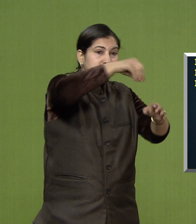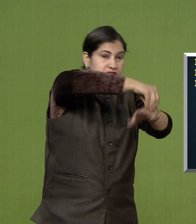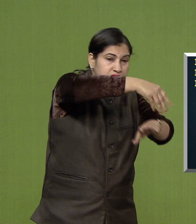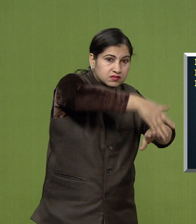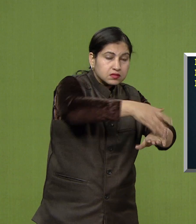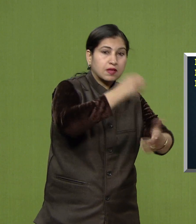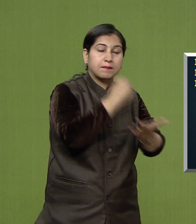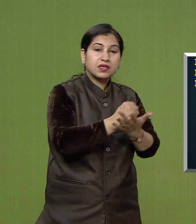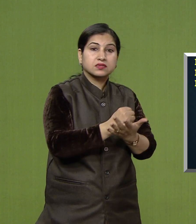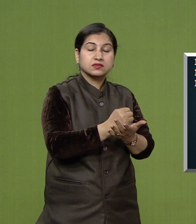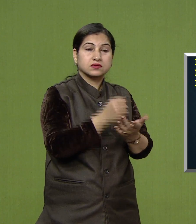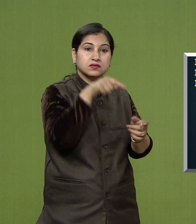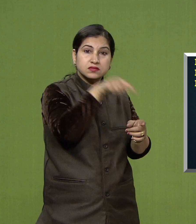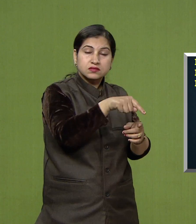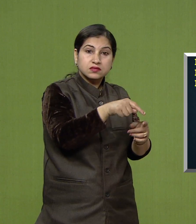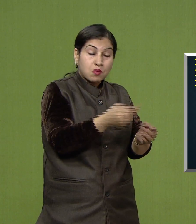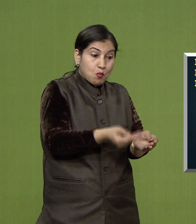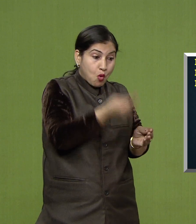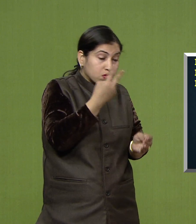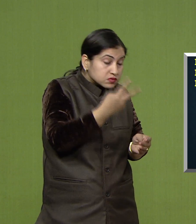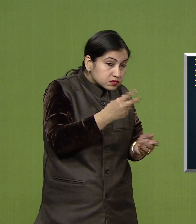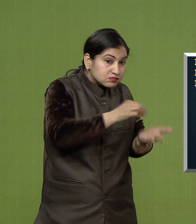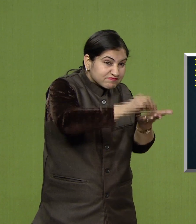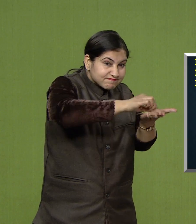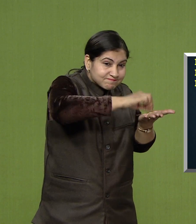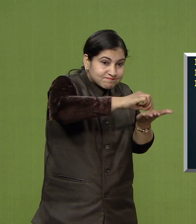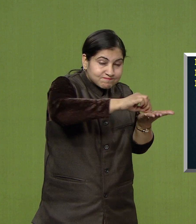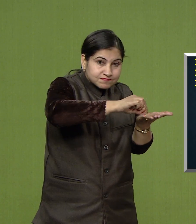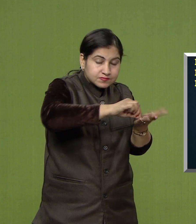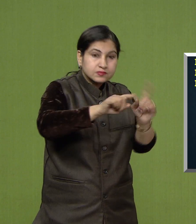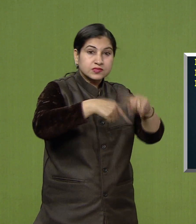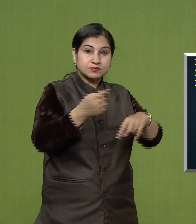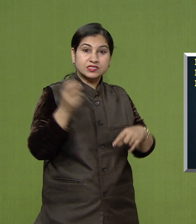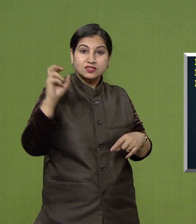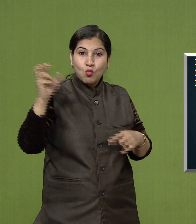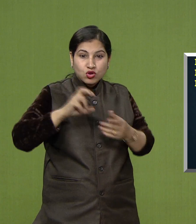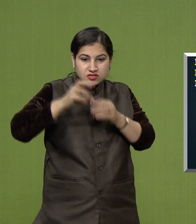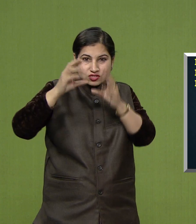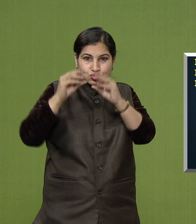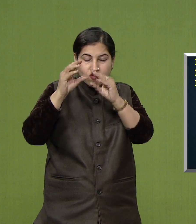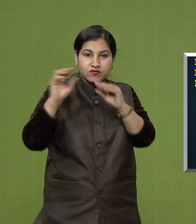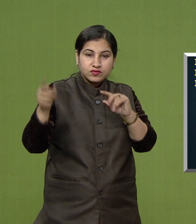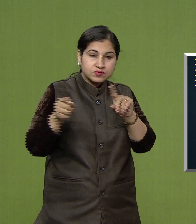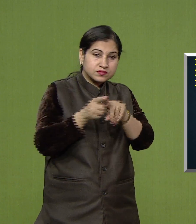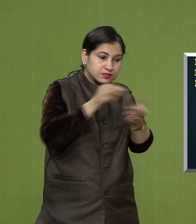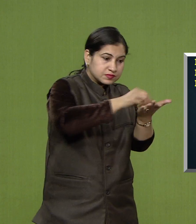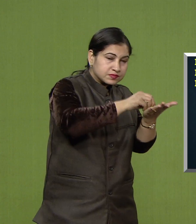you must scrape the excess stains and sponge gently with methylated spirit or